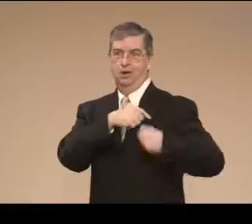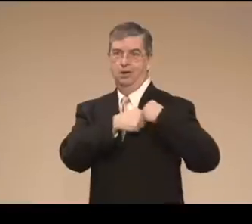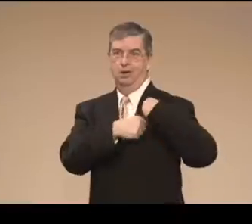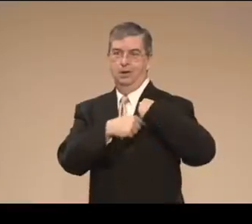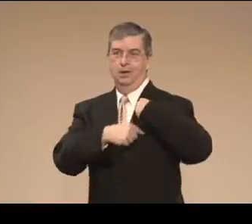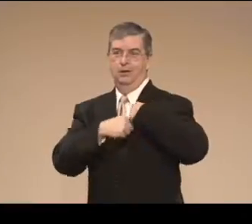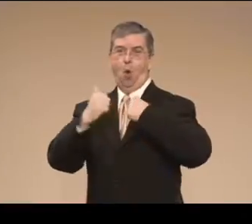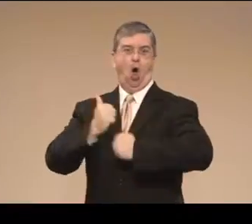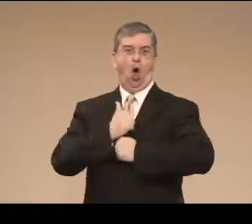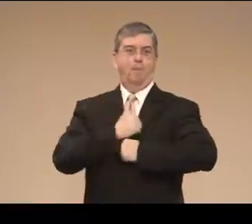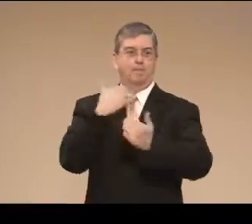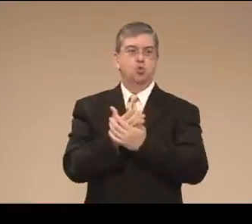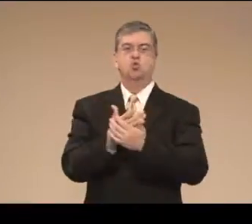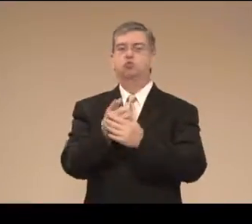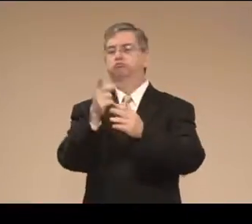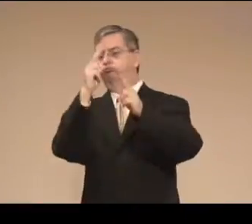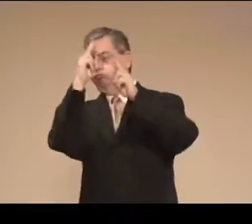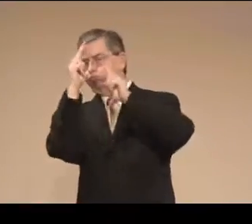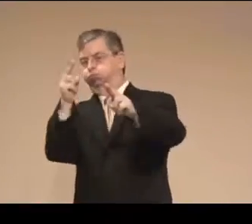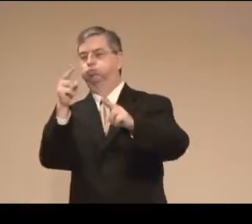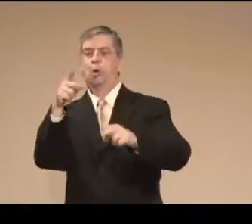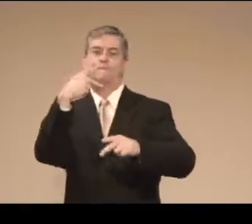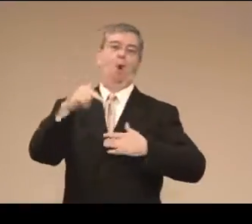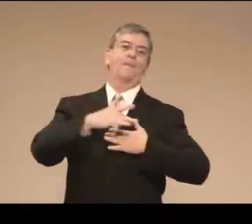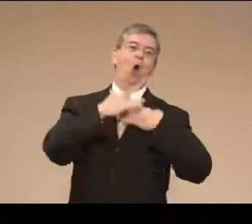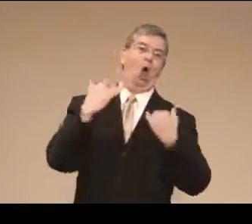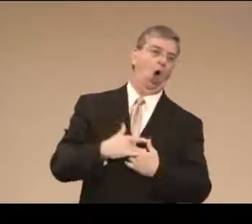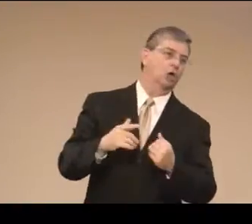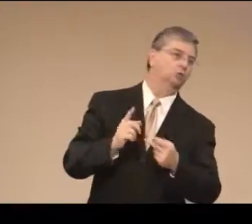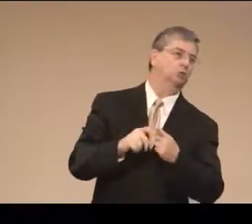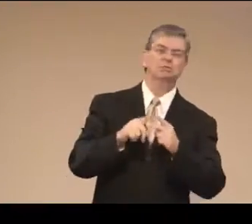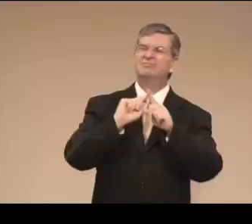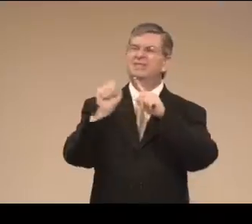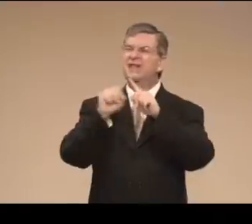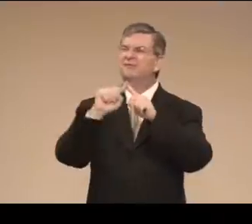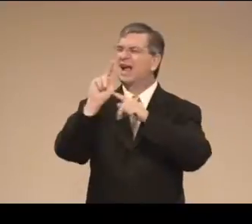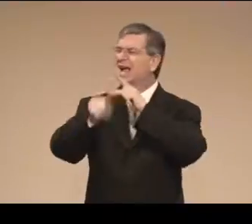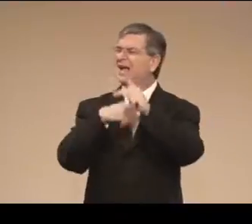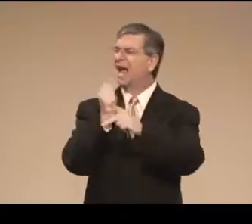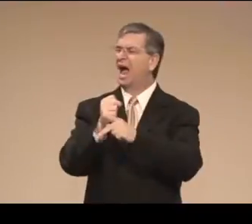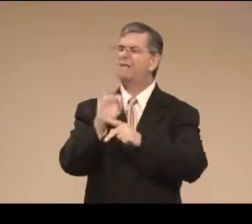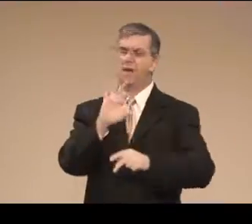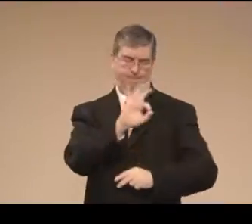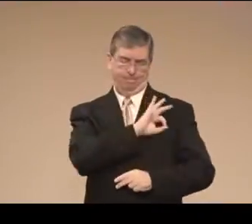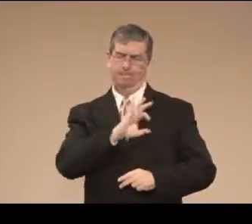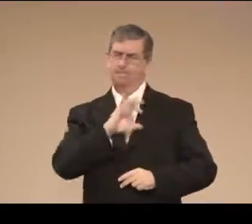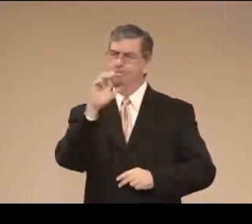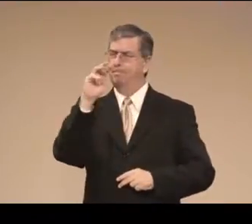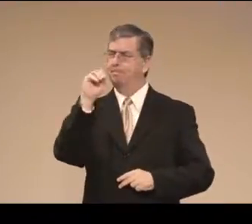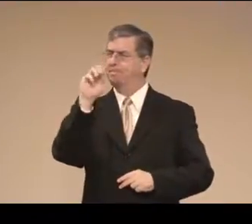like, wow. It's like someone who's in the service, who's done something courageous that deserved